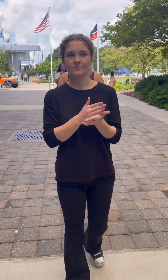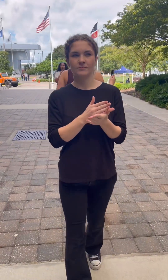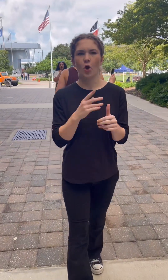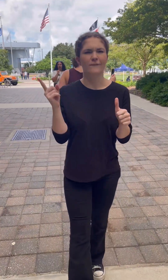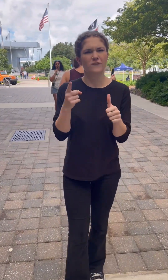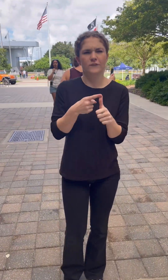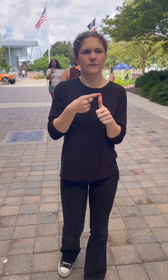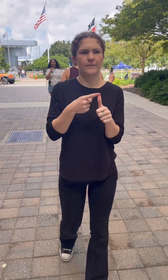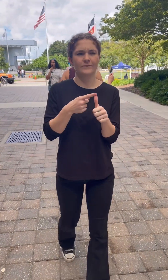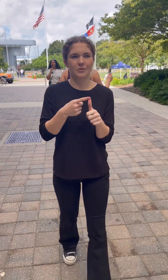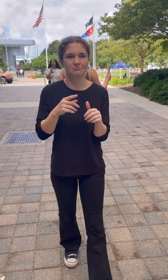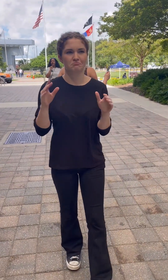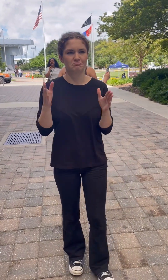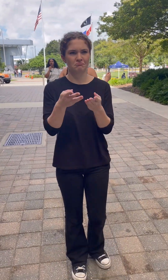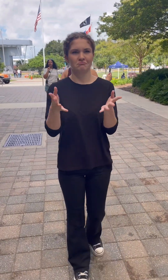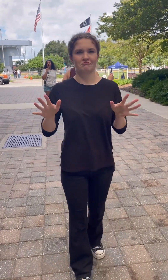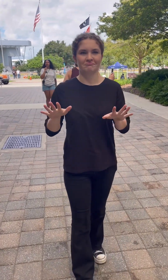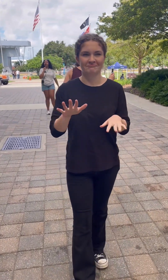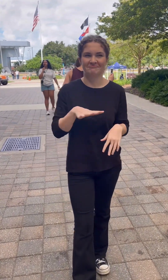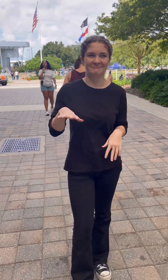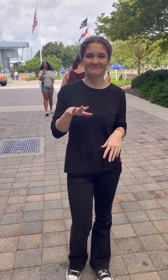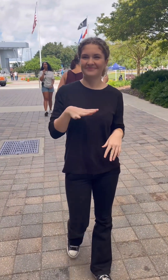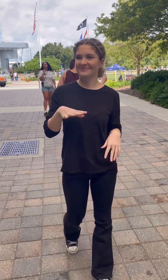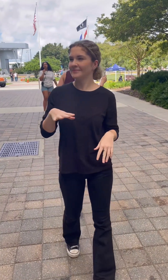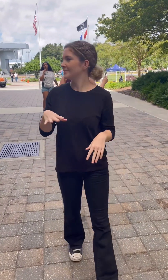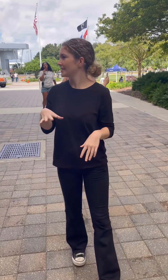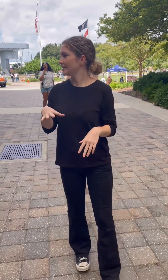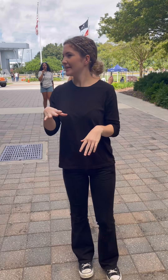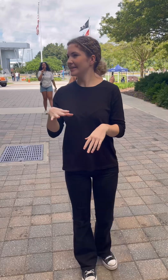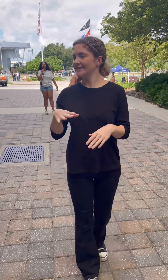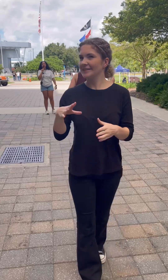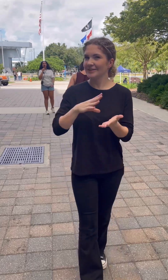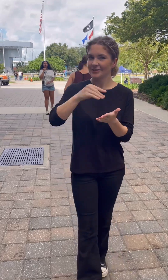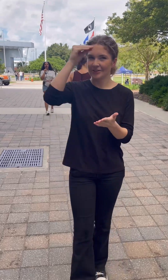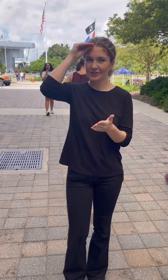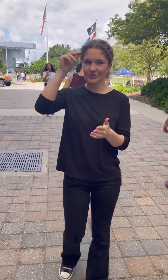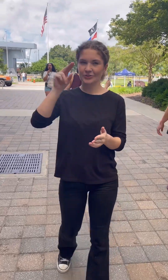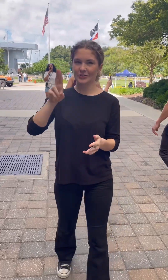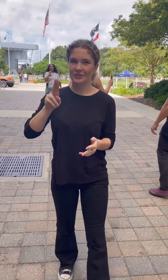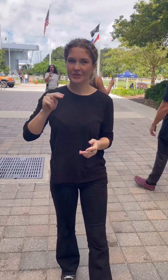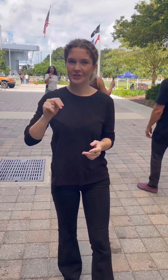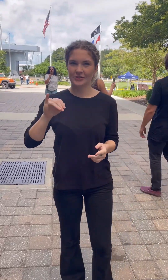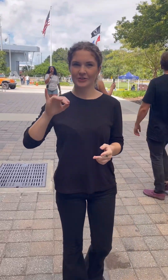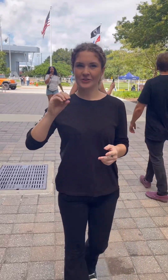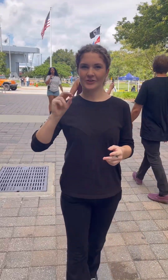first stop on the tour is going to be across the street at our student wellness complex. Y'all can just go ahead and follow me.